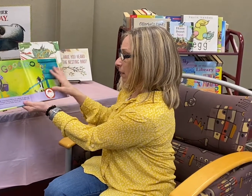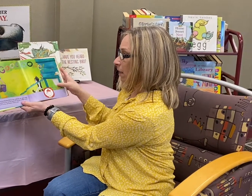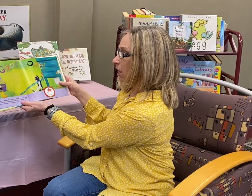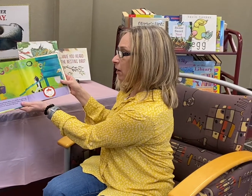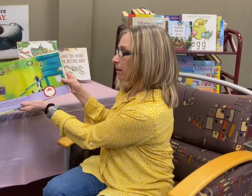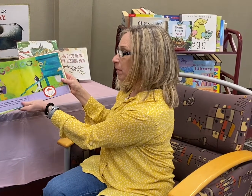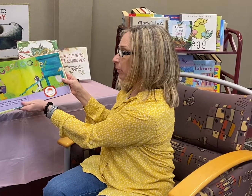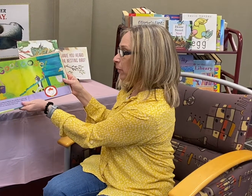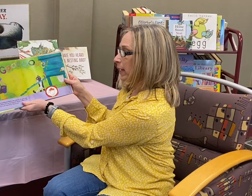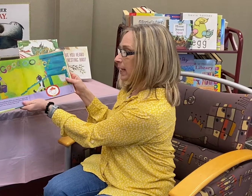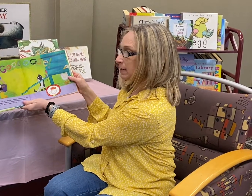Along came a boy